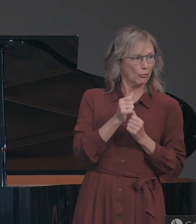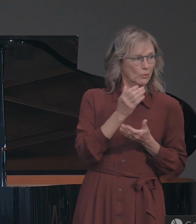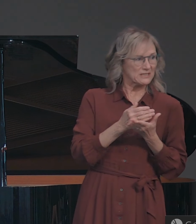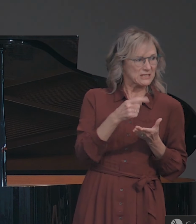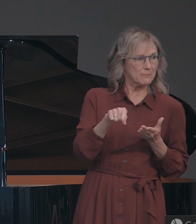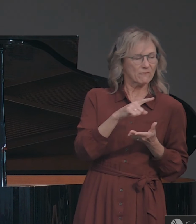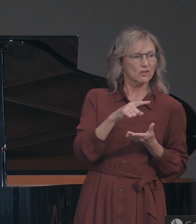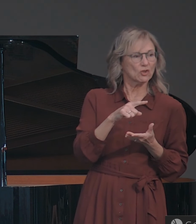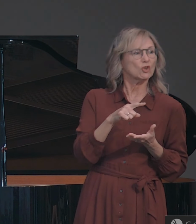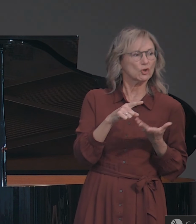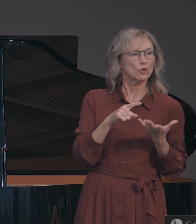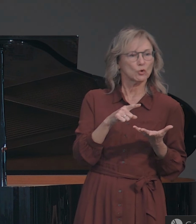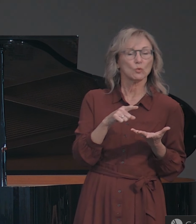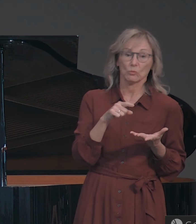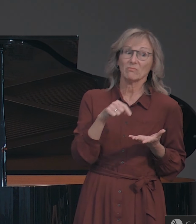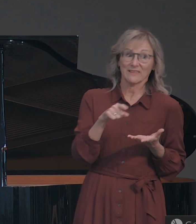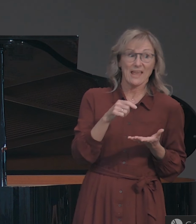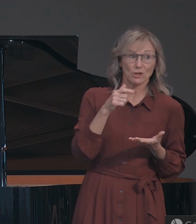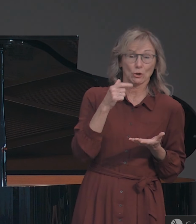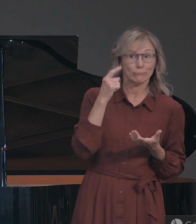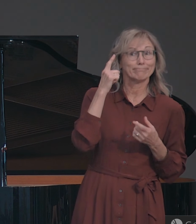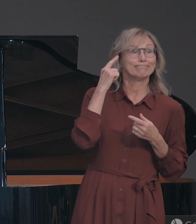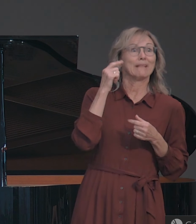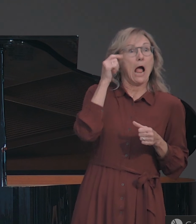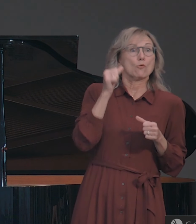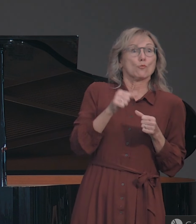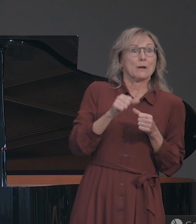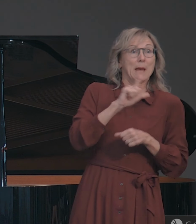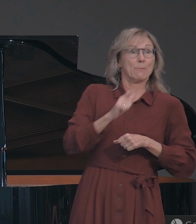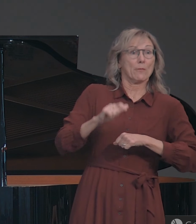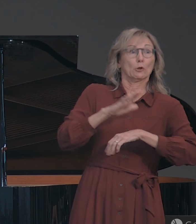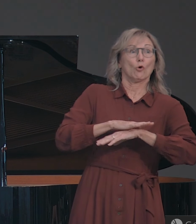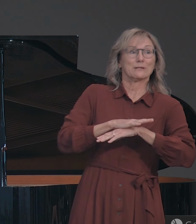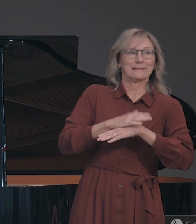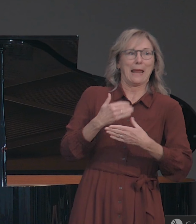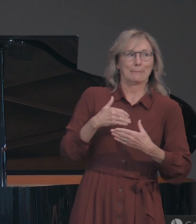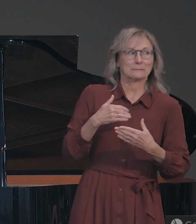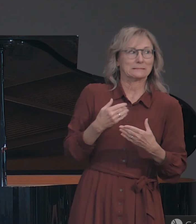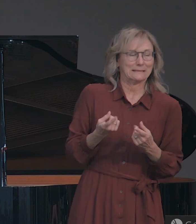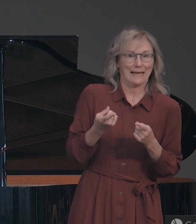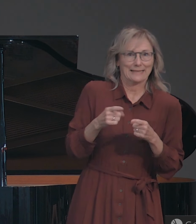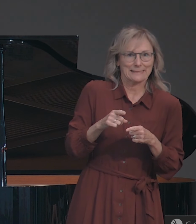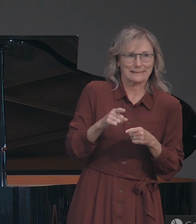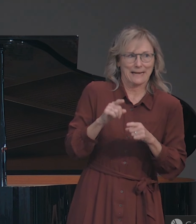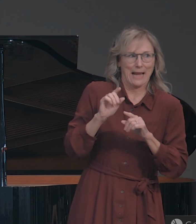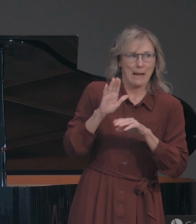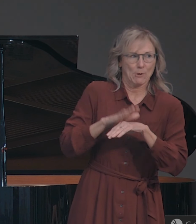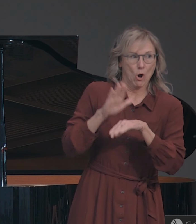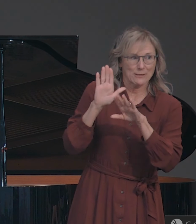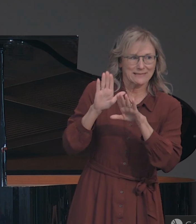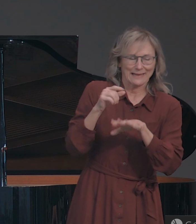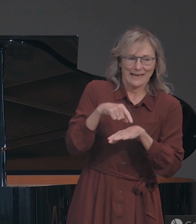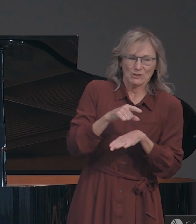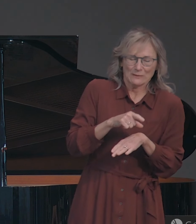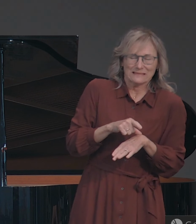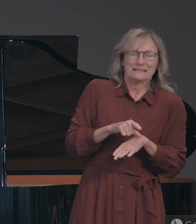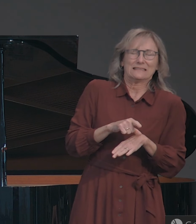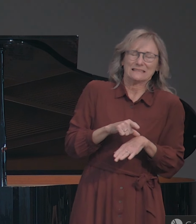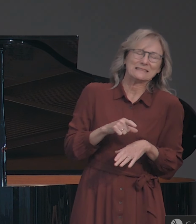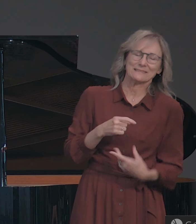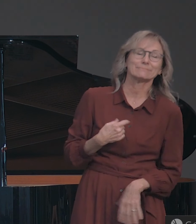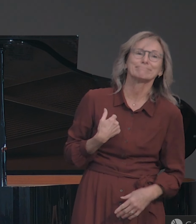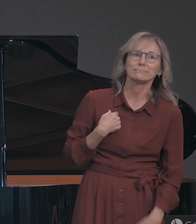the Lord's table is coming on Sunday. And have even dreaded the Lord's Supper because you would have to face your